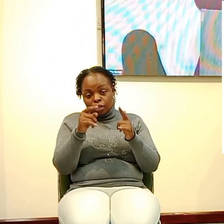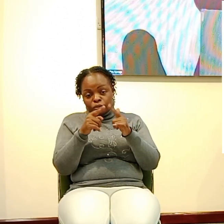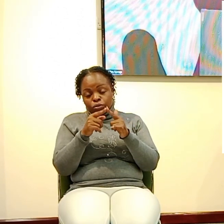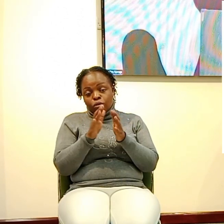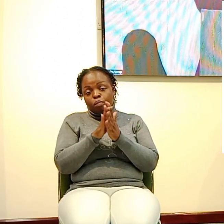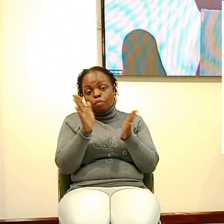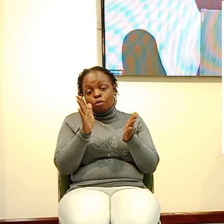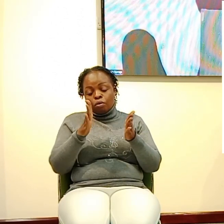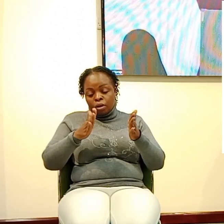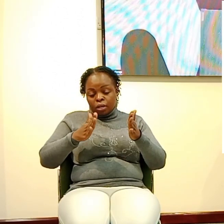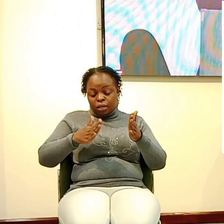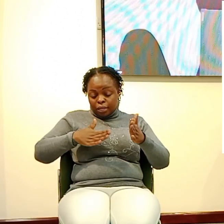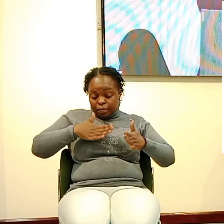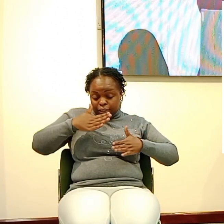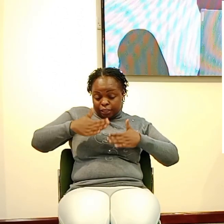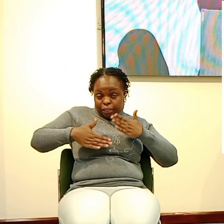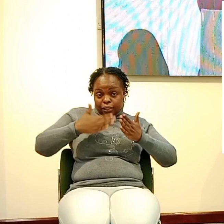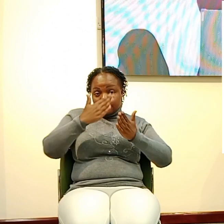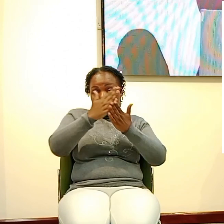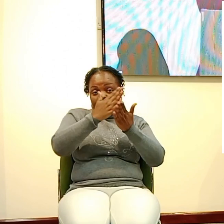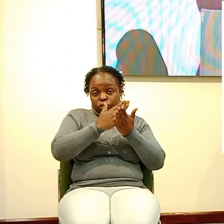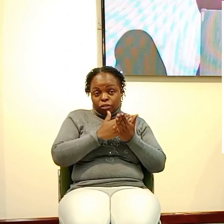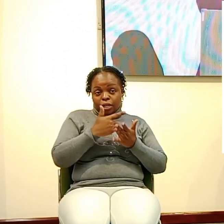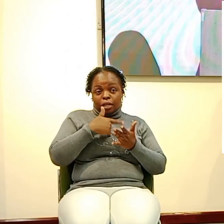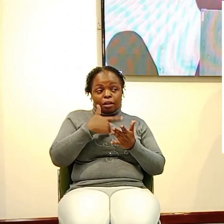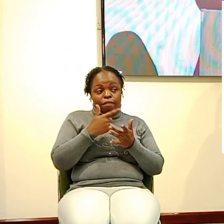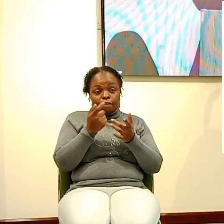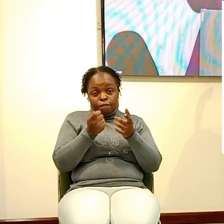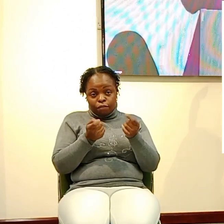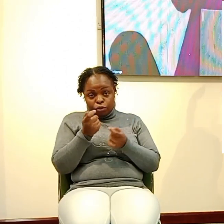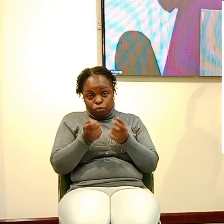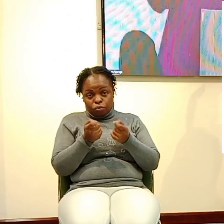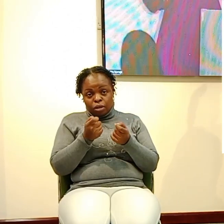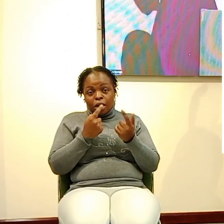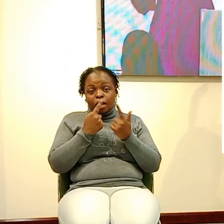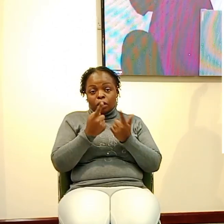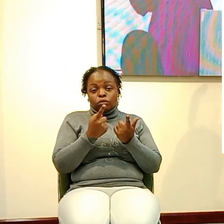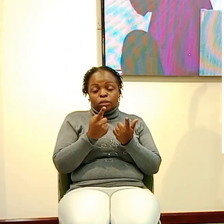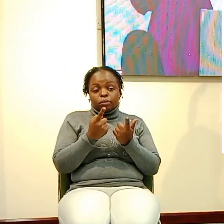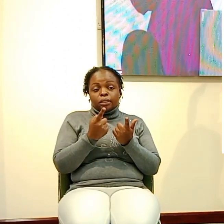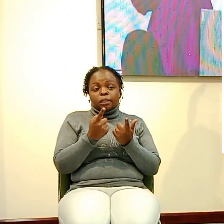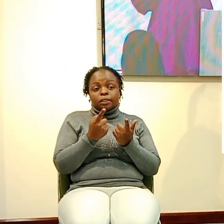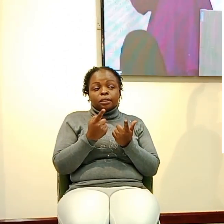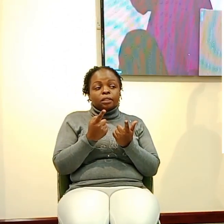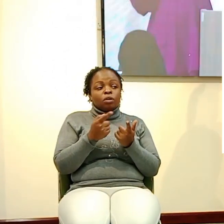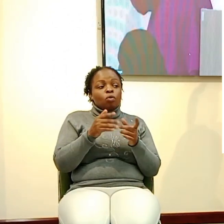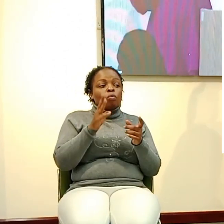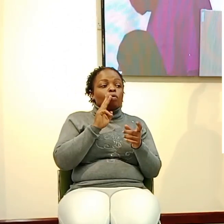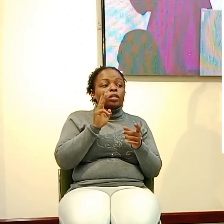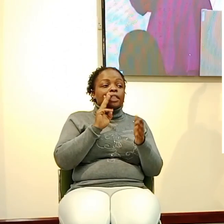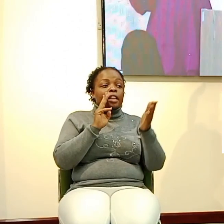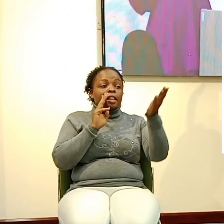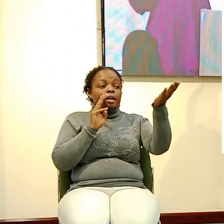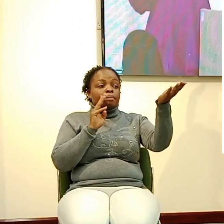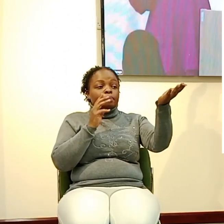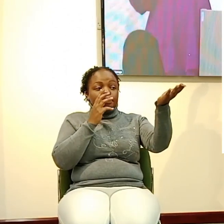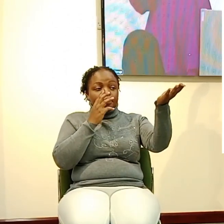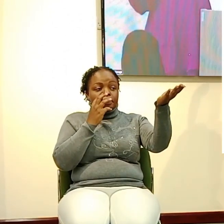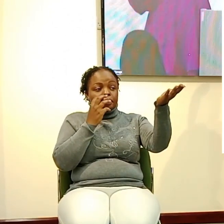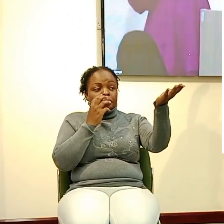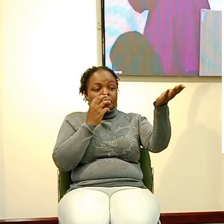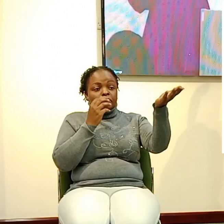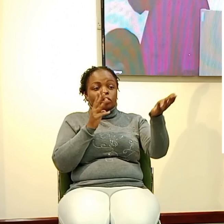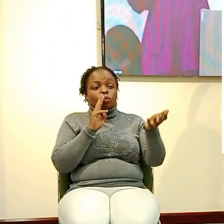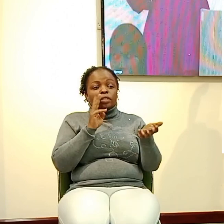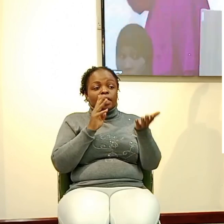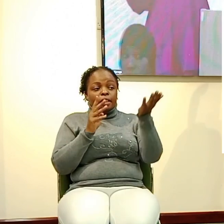sessions, but I have a few announcements. One is that the water is where Rosemary is standing, and maybe she can wave.